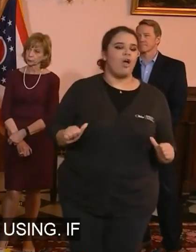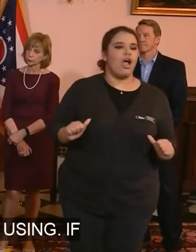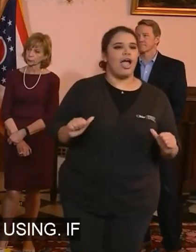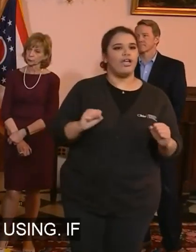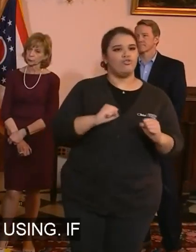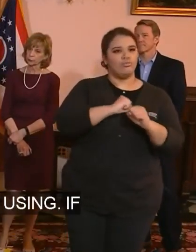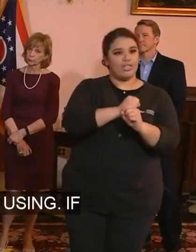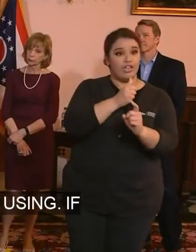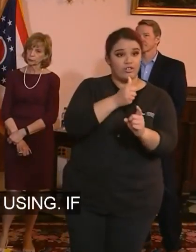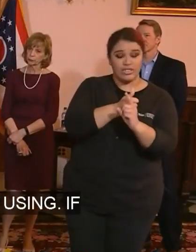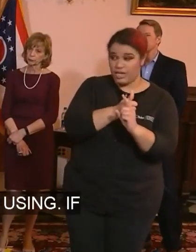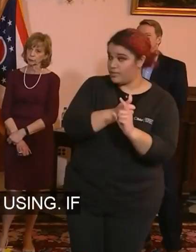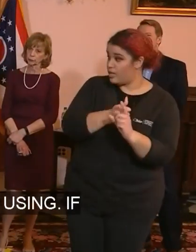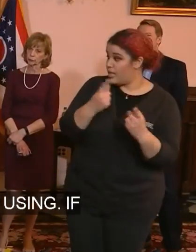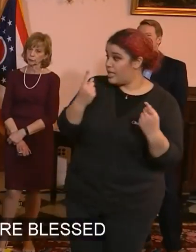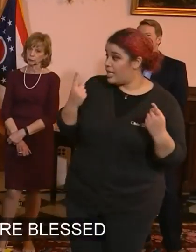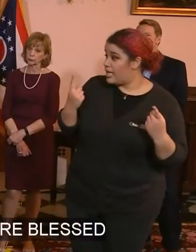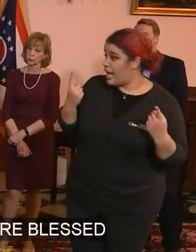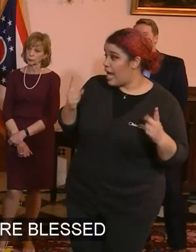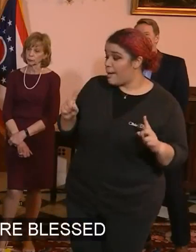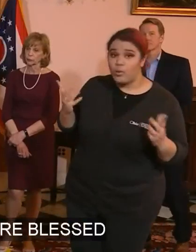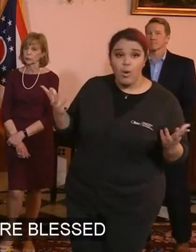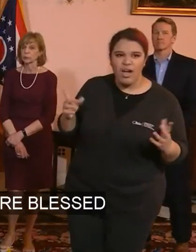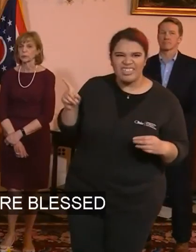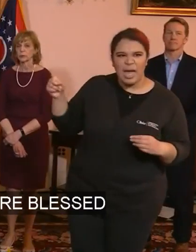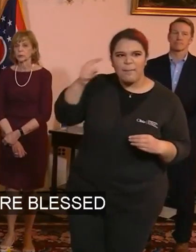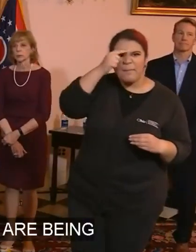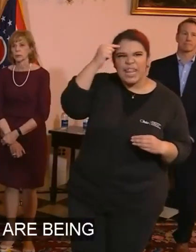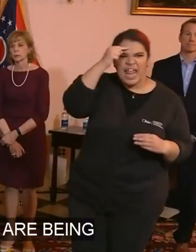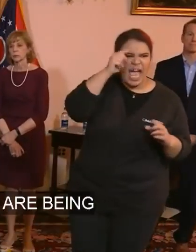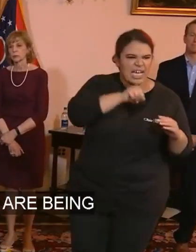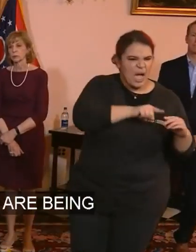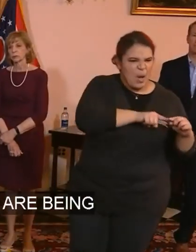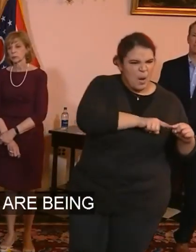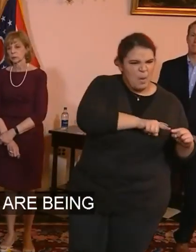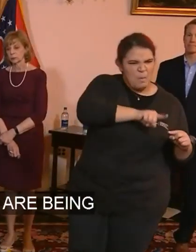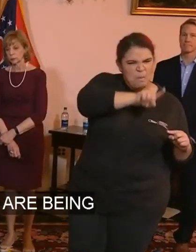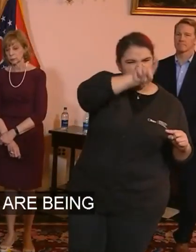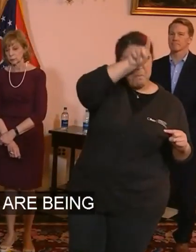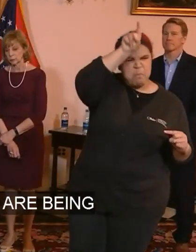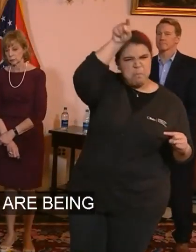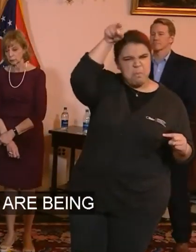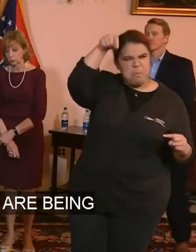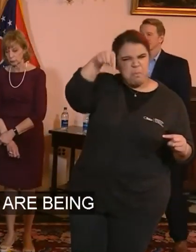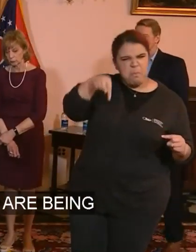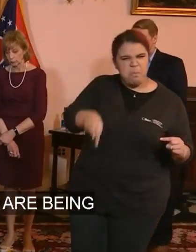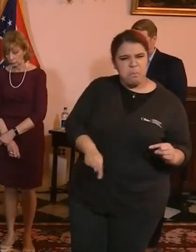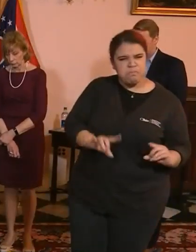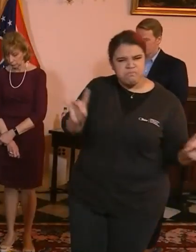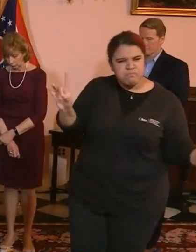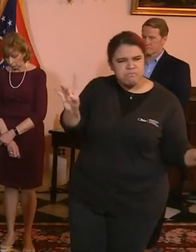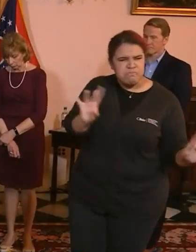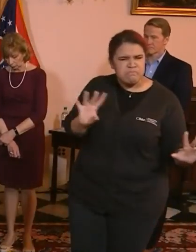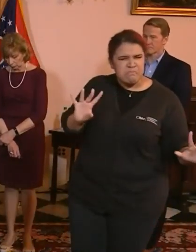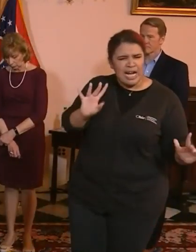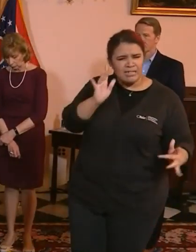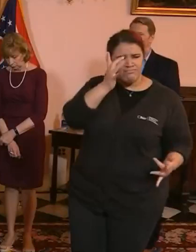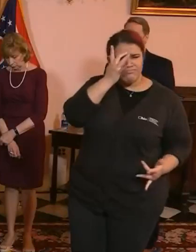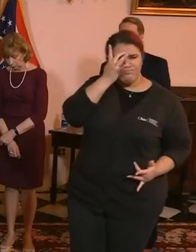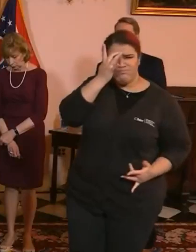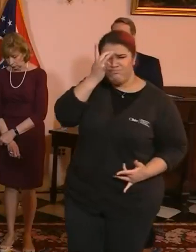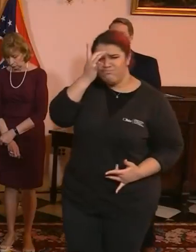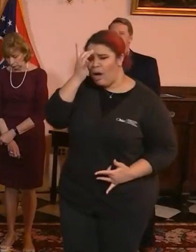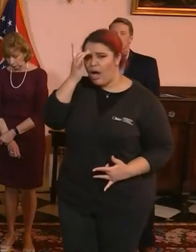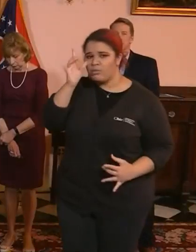be this black line of doing nothing, that would mean we'd hit it really soon. And that's what sort of happened a bit in Washington